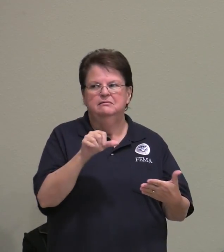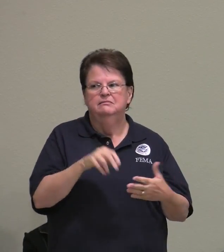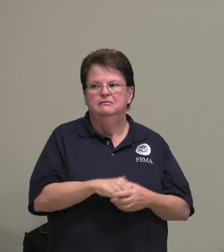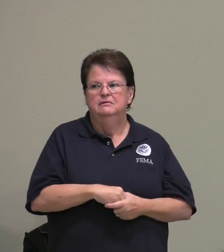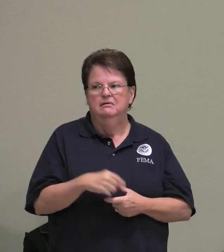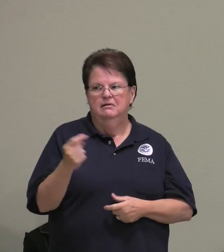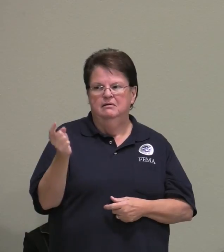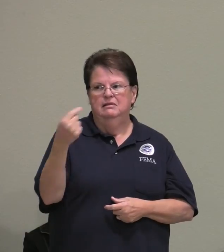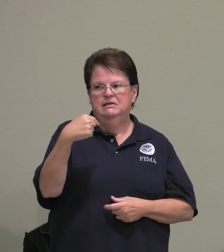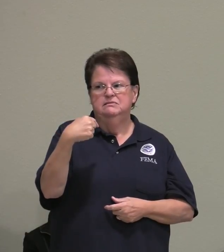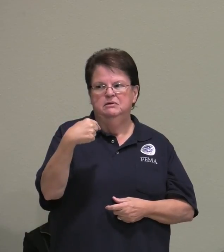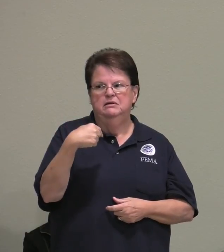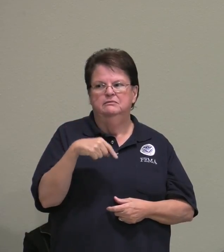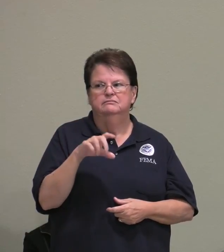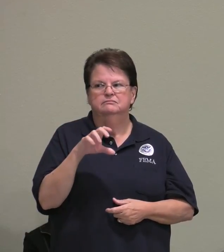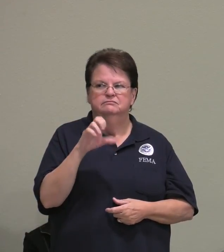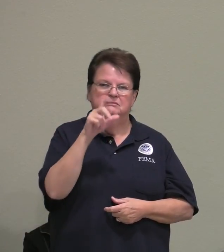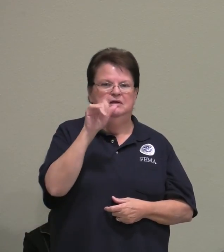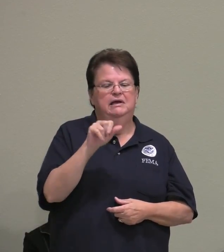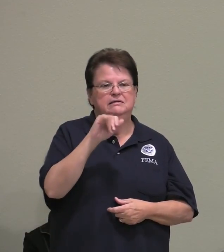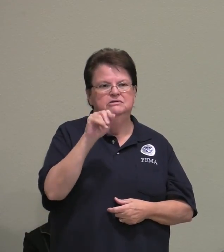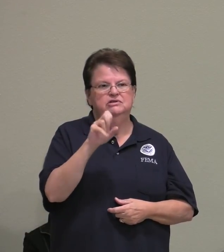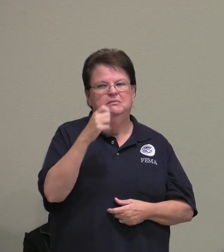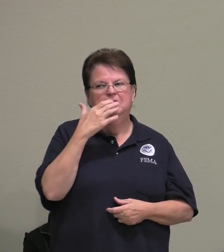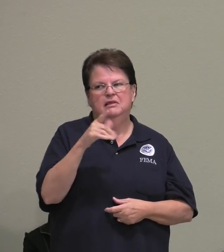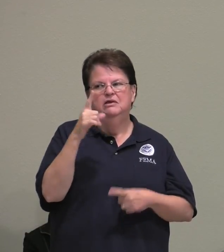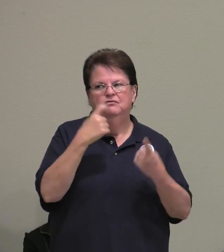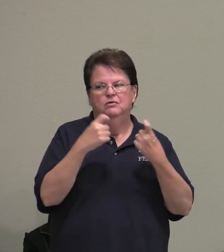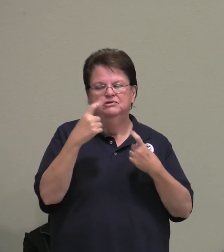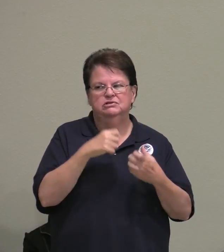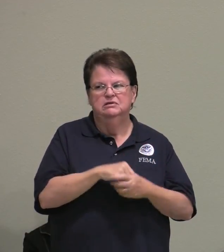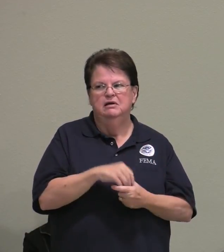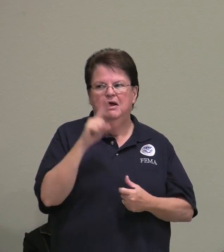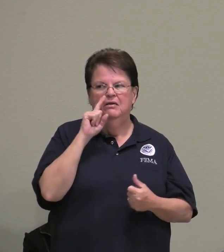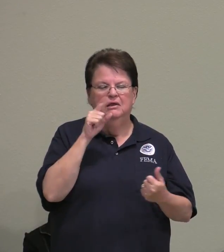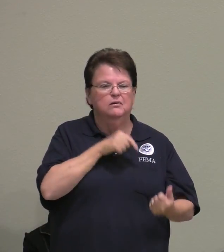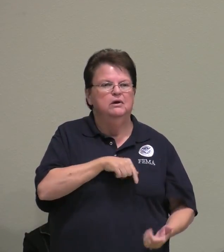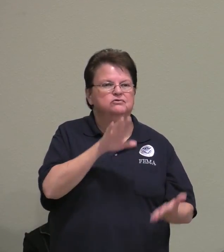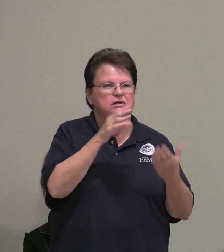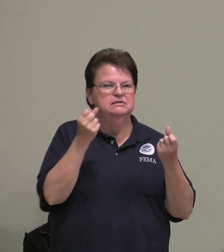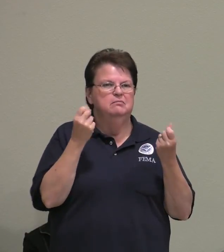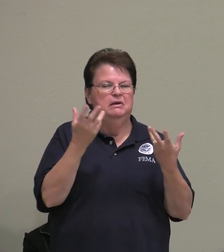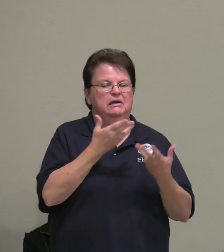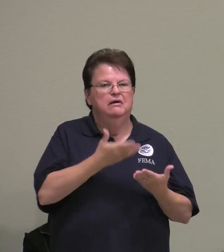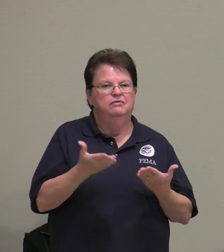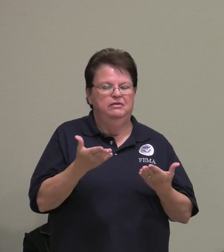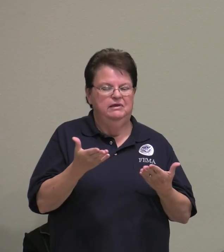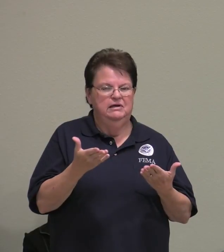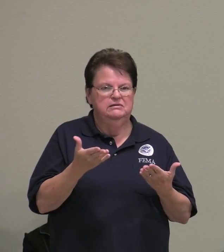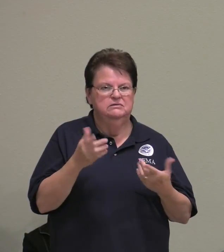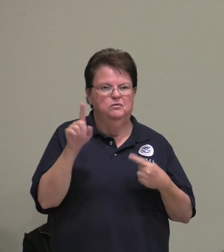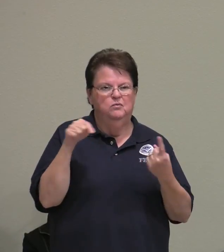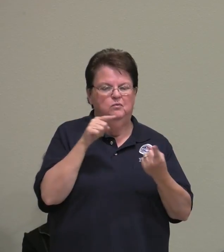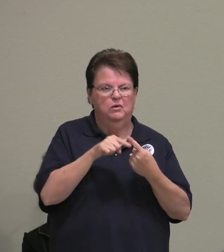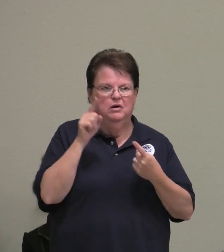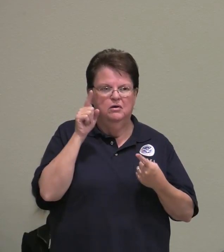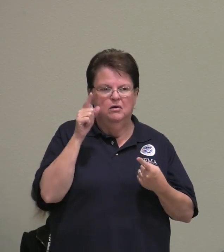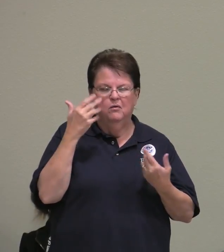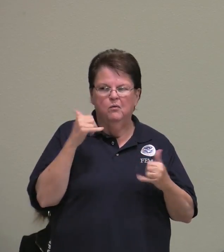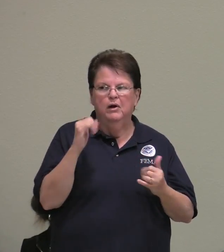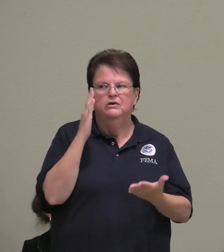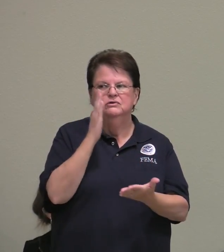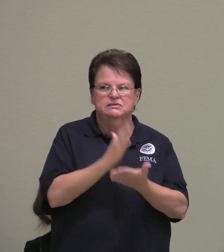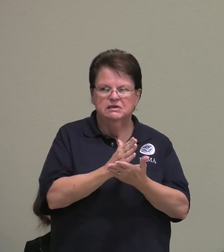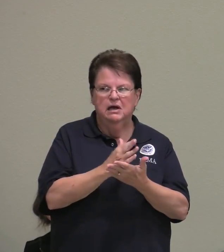I'm sorry? Okay, wonderful. Thank you for your questions. I think we addressed many of the items. When will you why are you